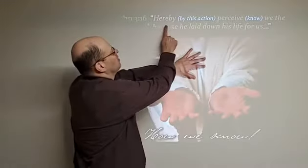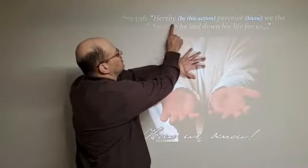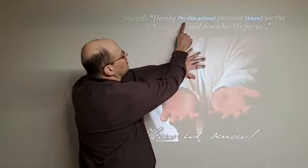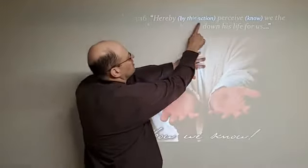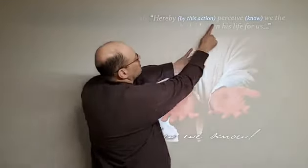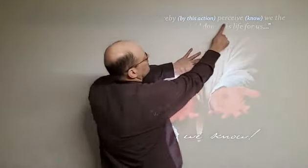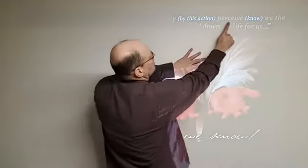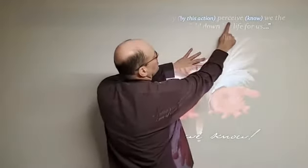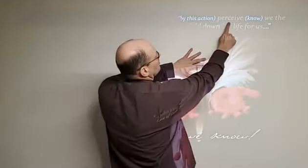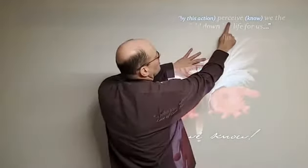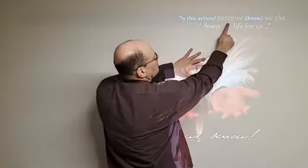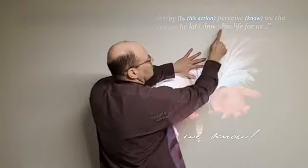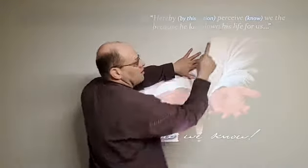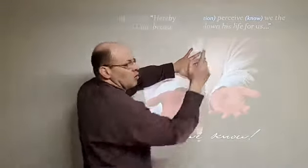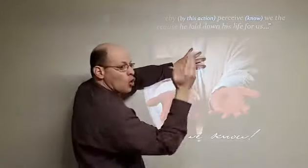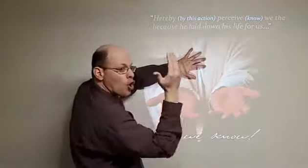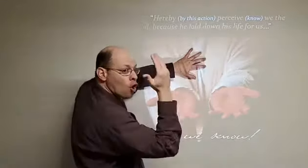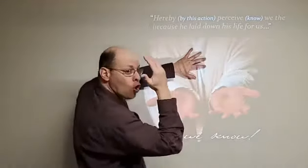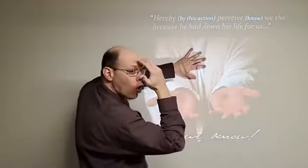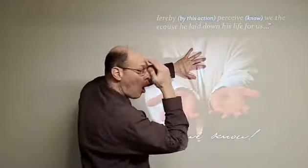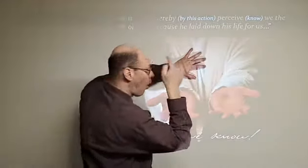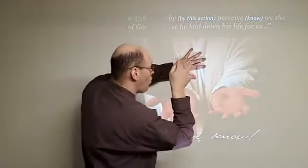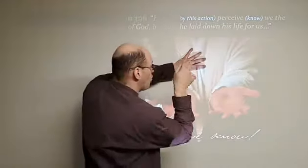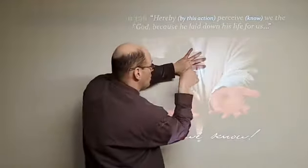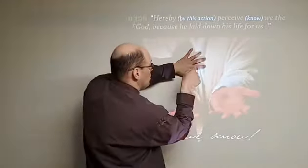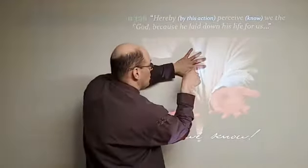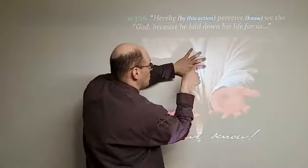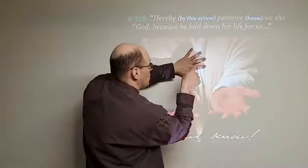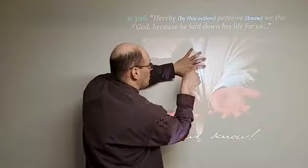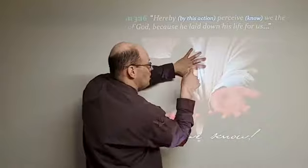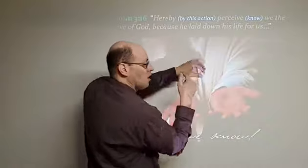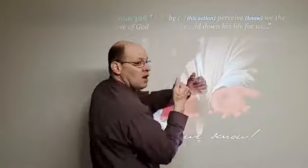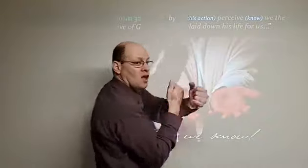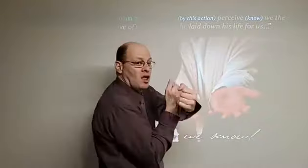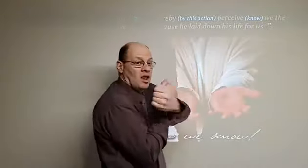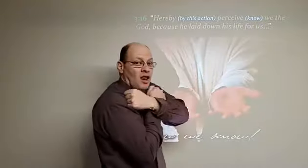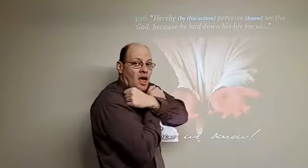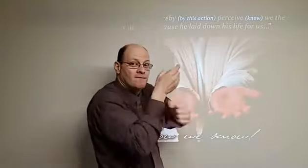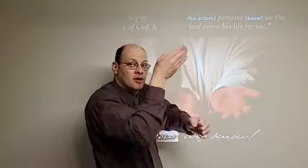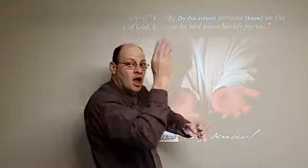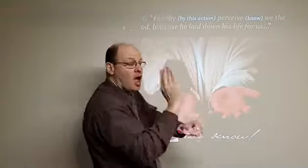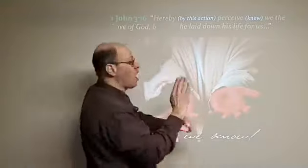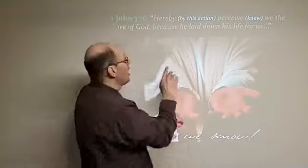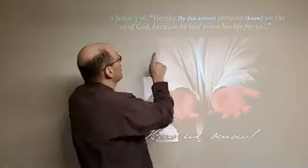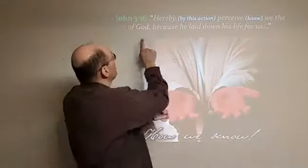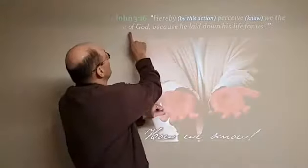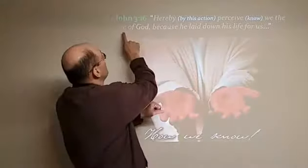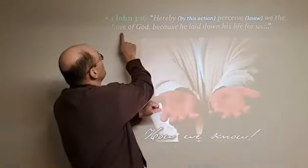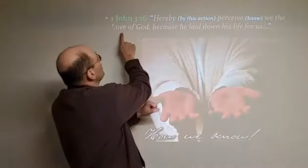he laid down his life his action we see his love